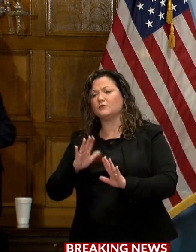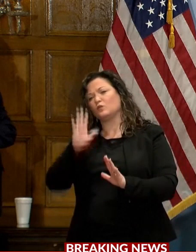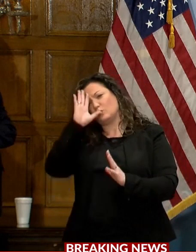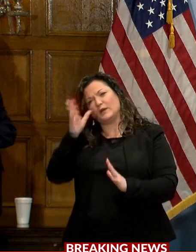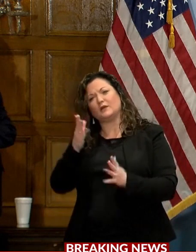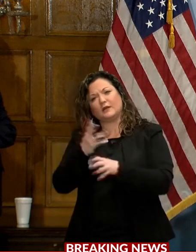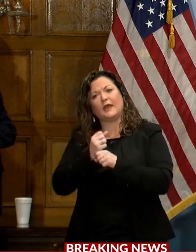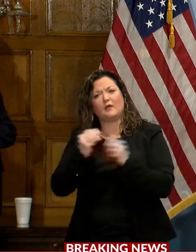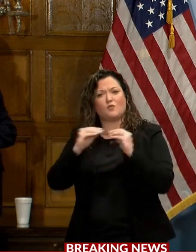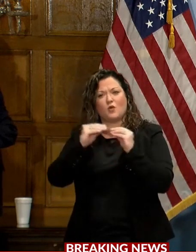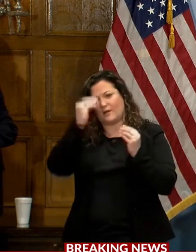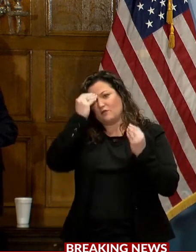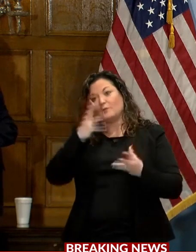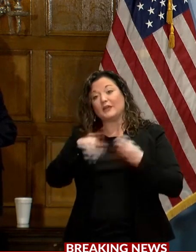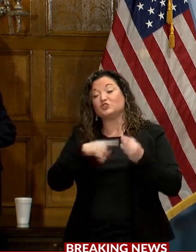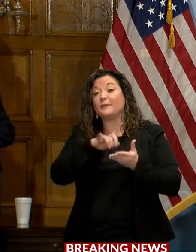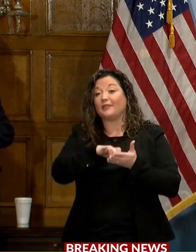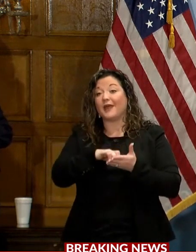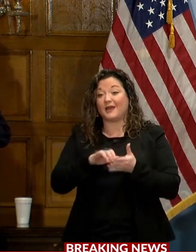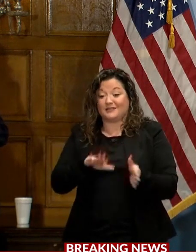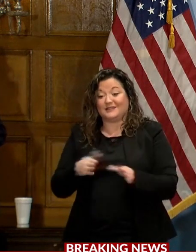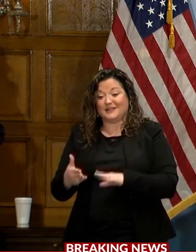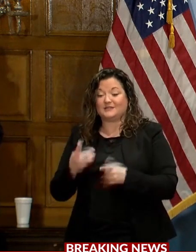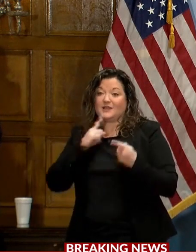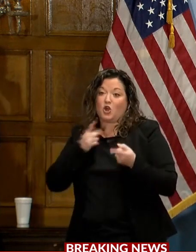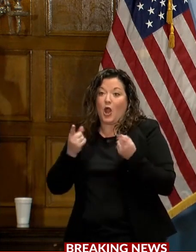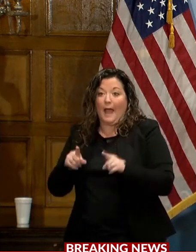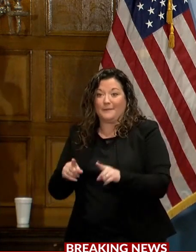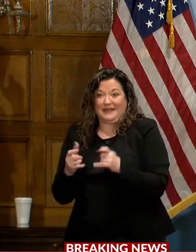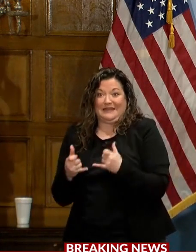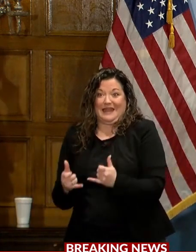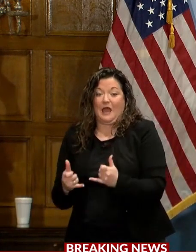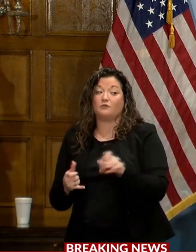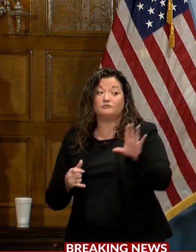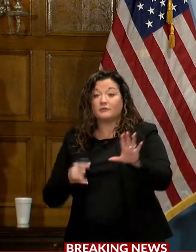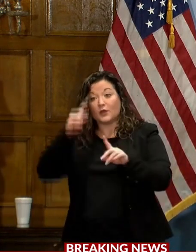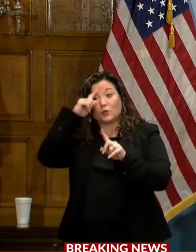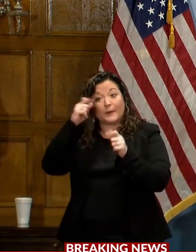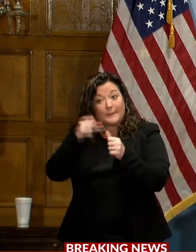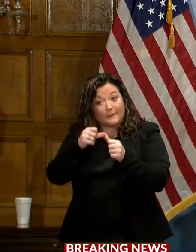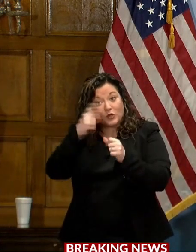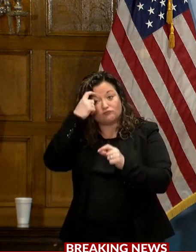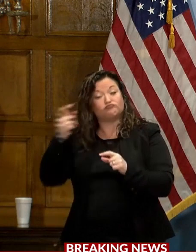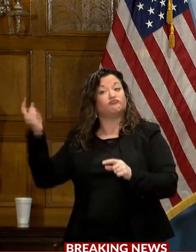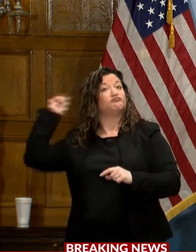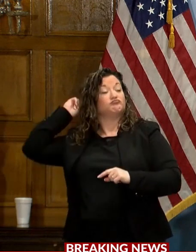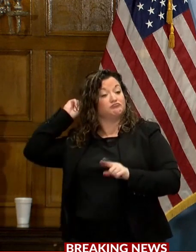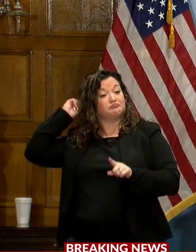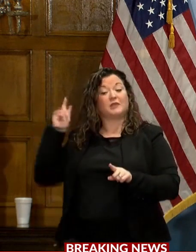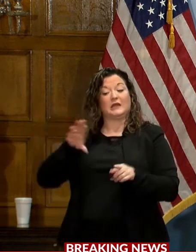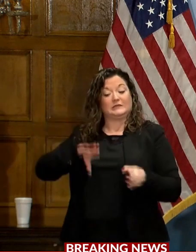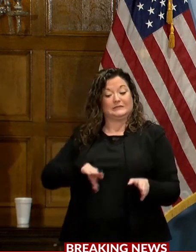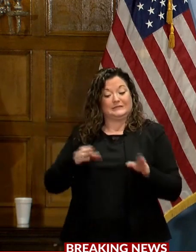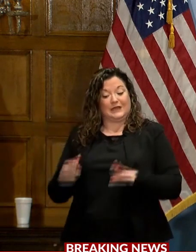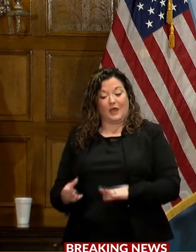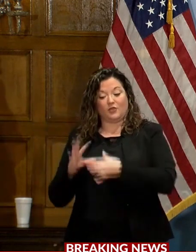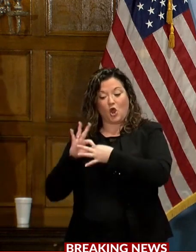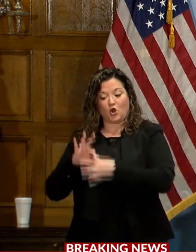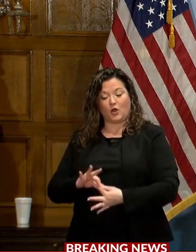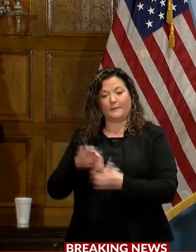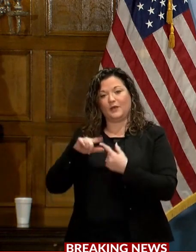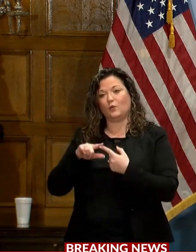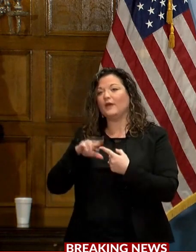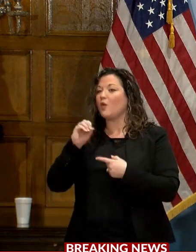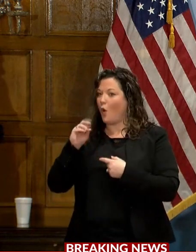are occurring now. Now, the other thing that you need to keep in mind is that deaths are occurring with the Omicron.